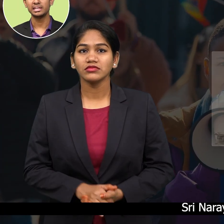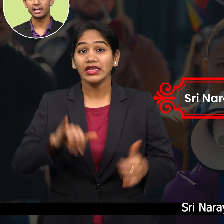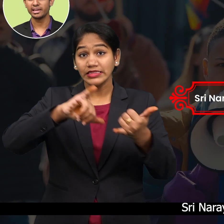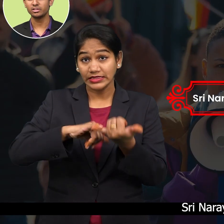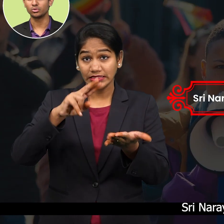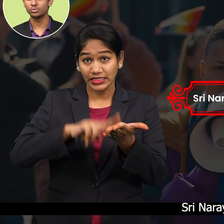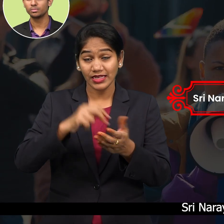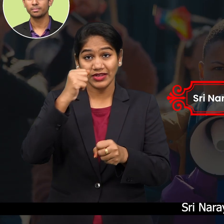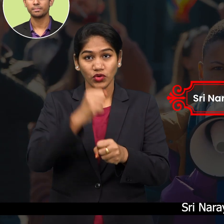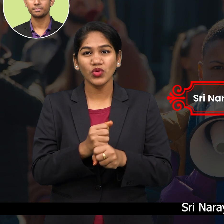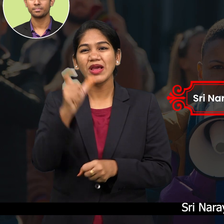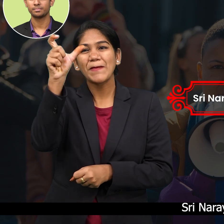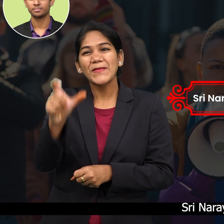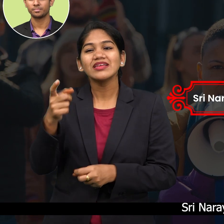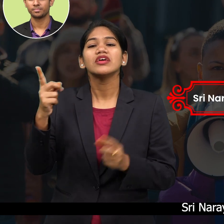Sri Narayana Guru,